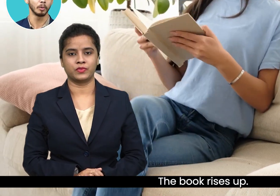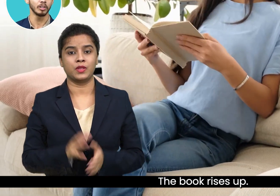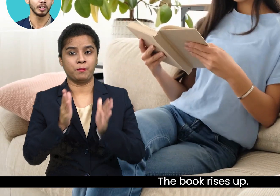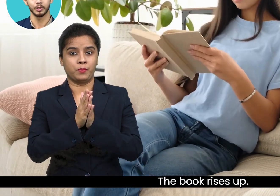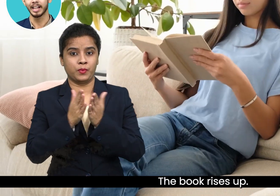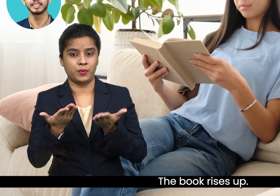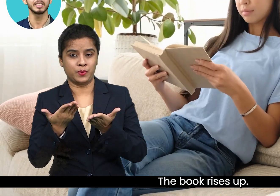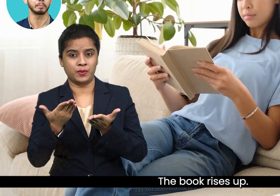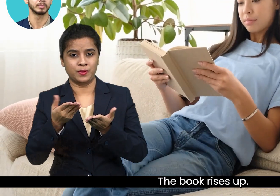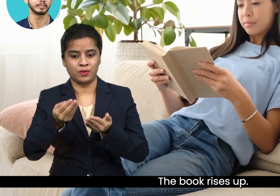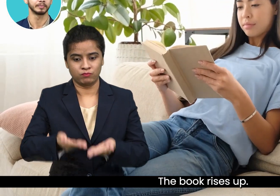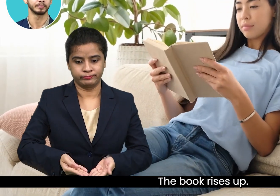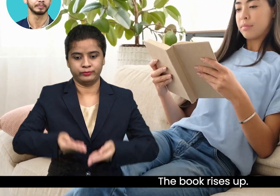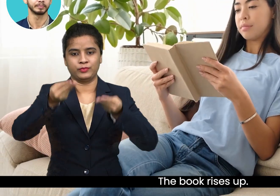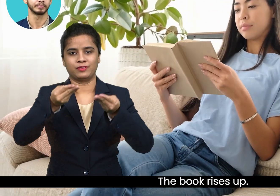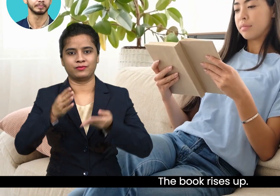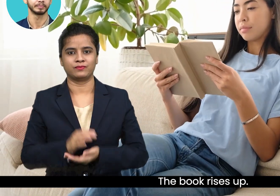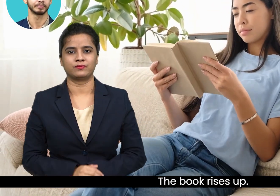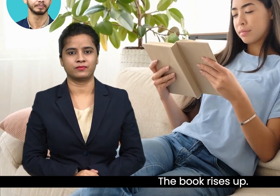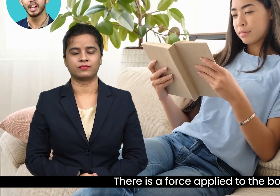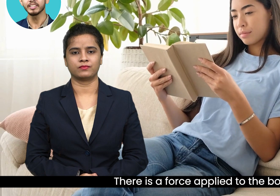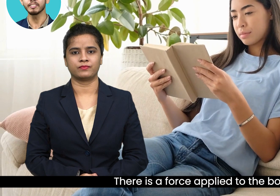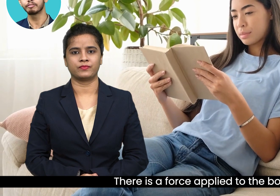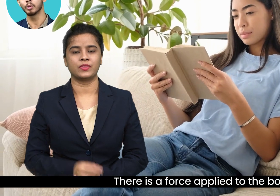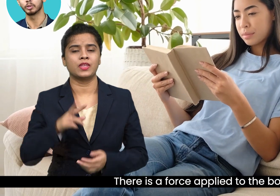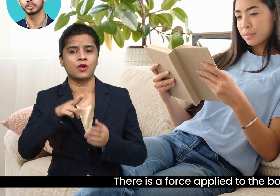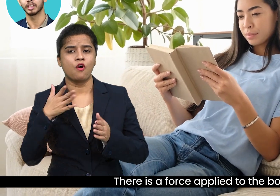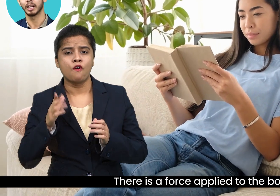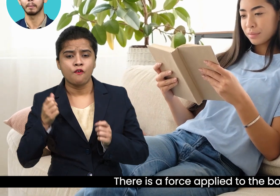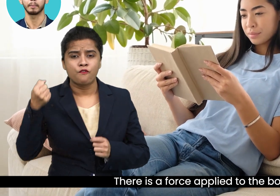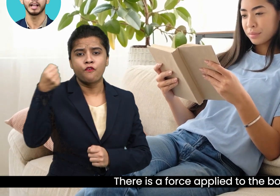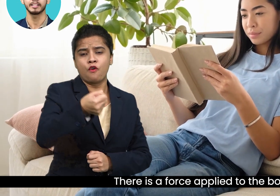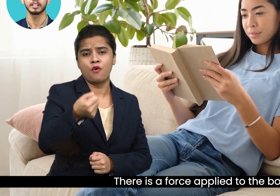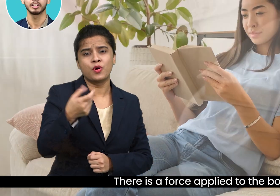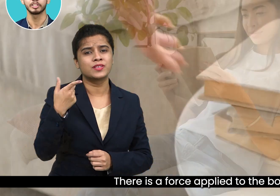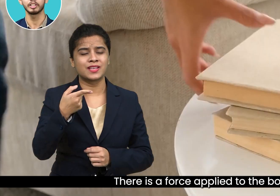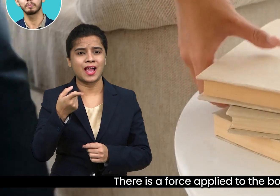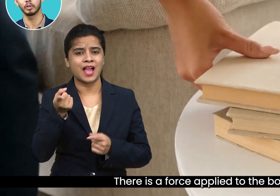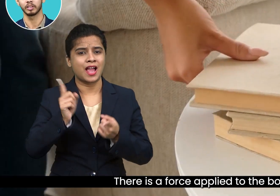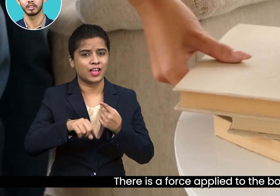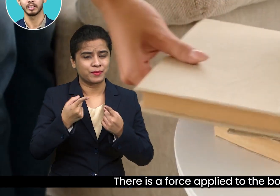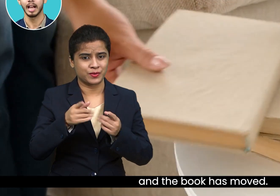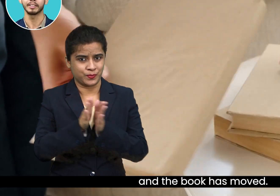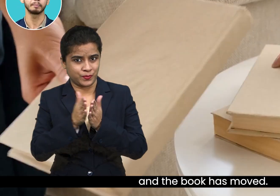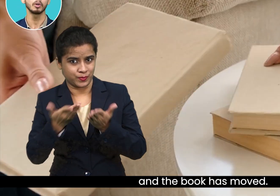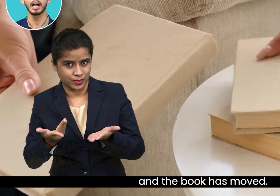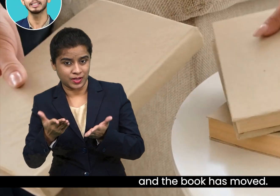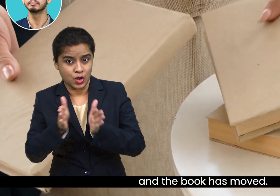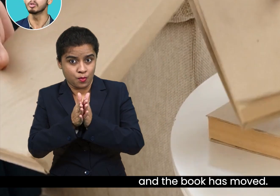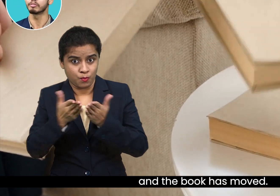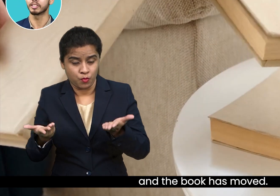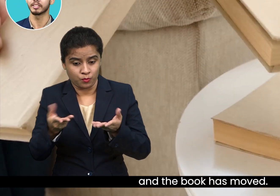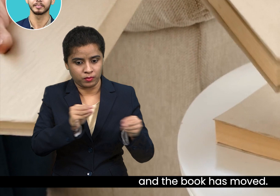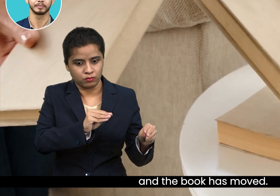The book rises up. There is a force applied to the book and the book